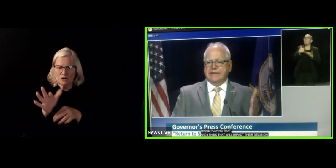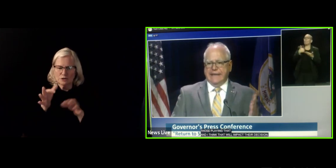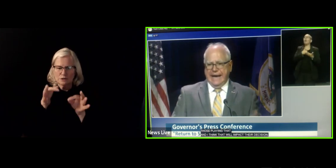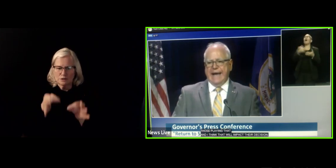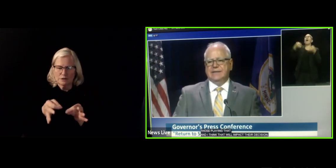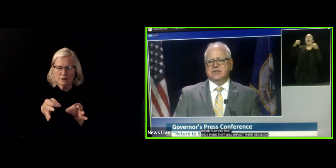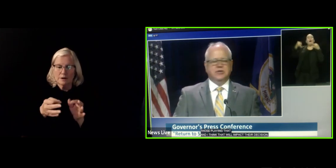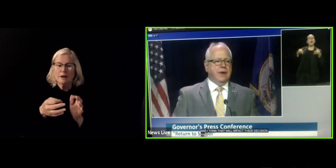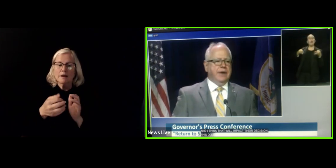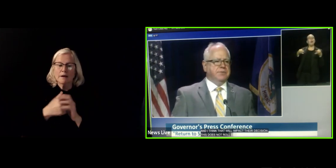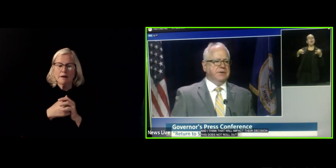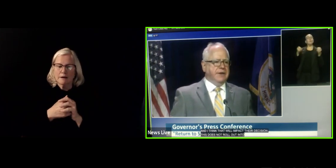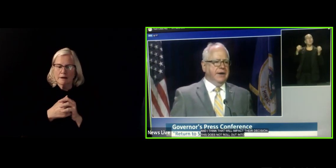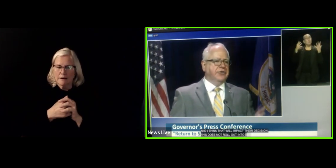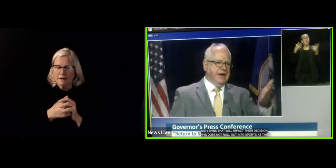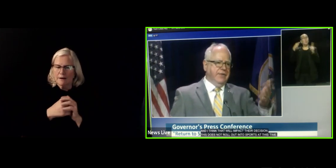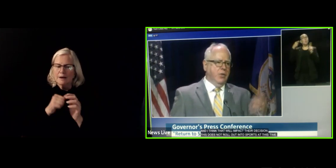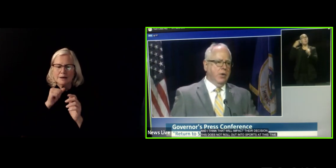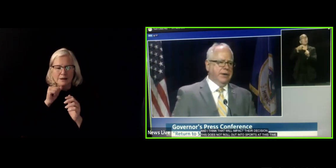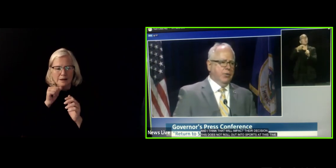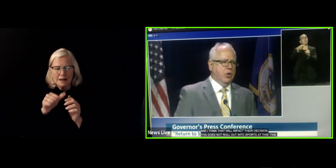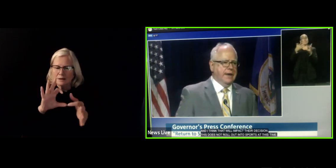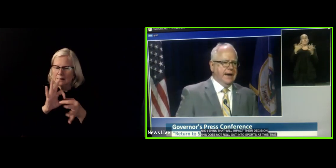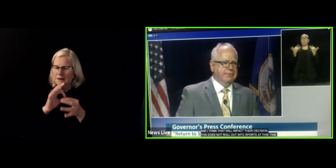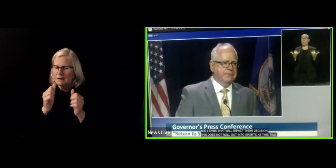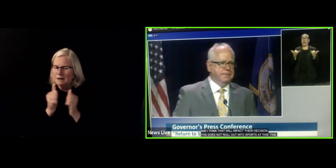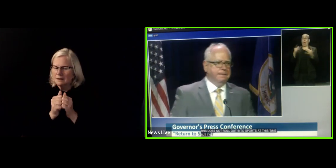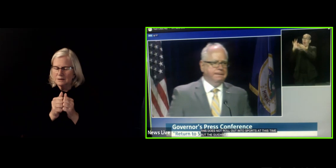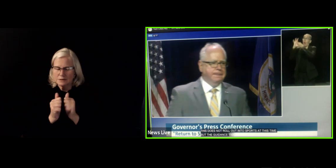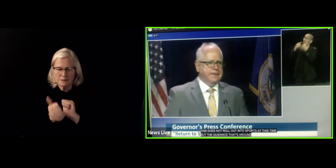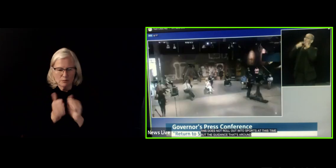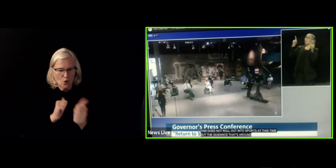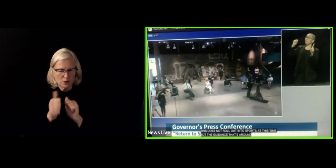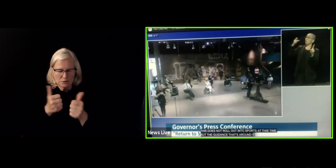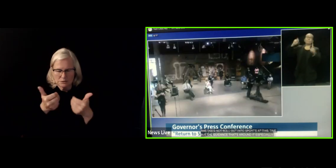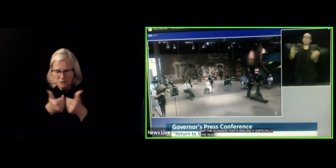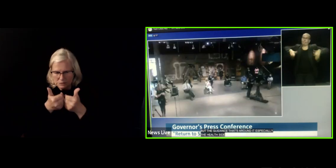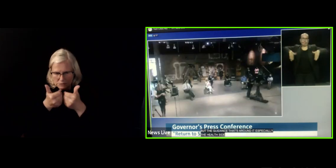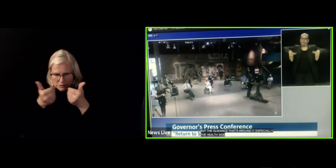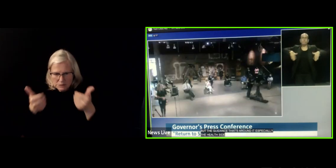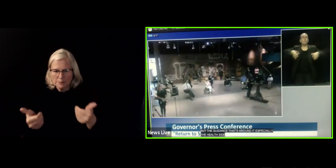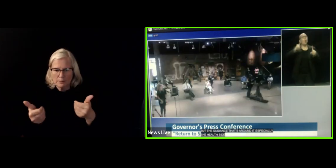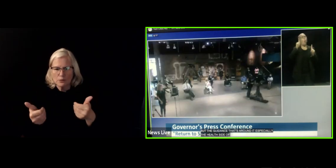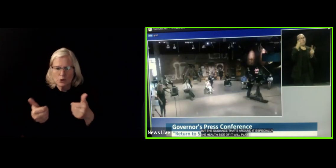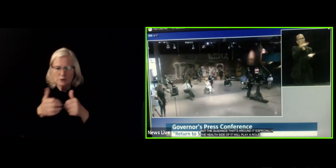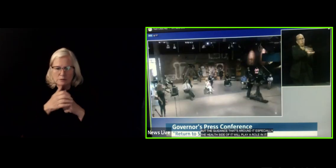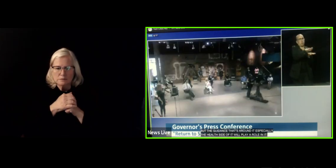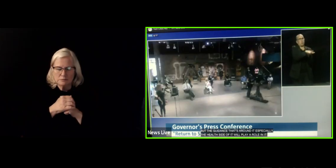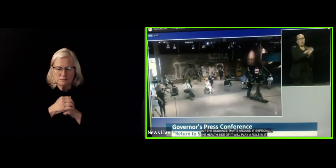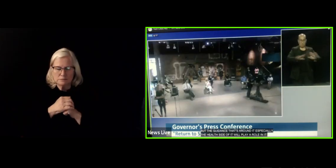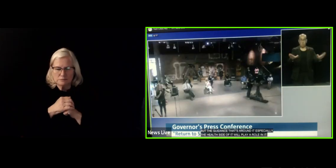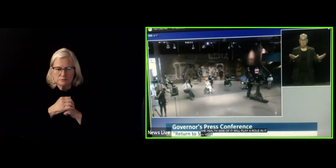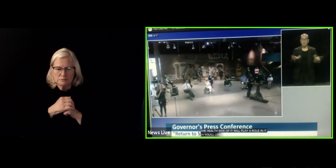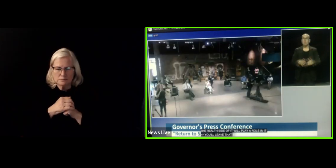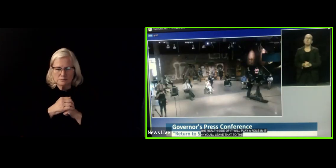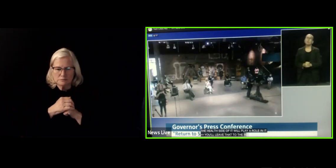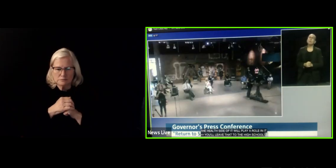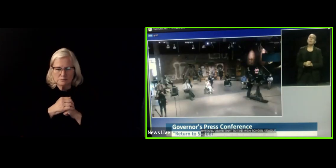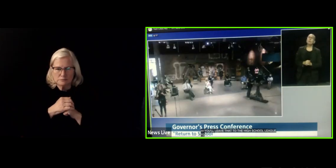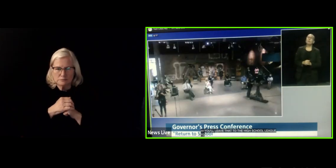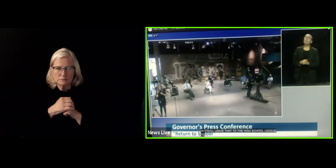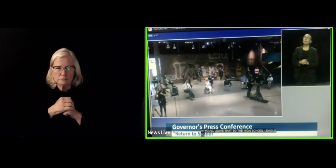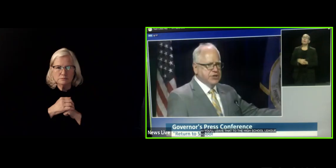but the guidance that's around, especially the health side of it, will play a role in that. School league to determine the best way to as they start to look about how we're going to deal with